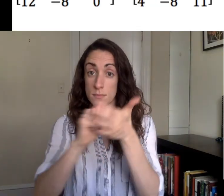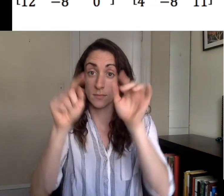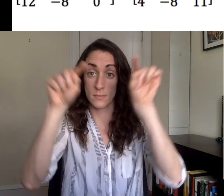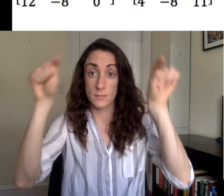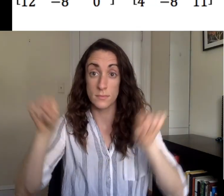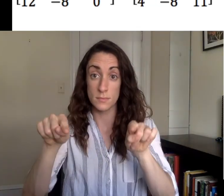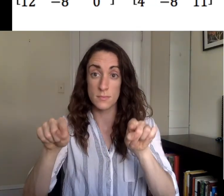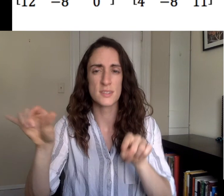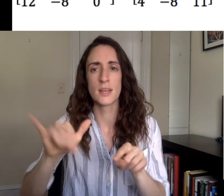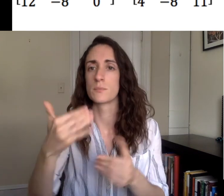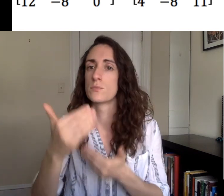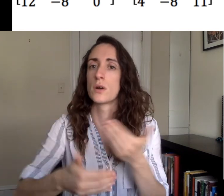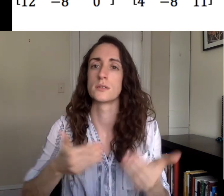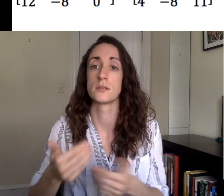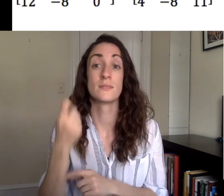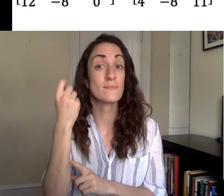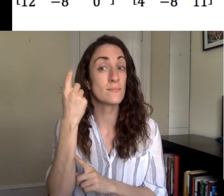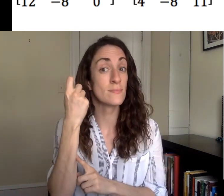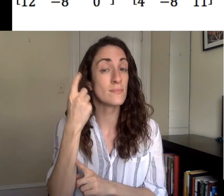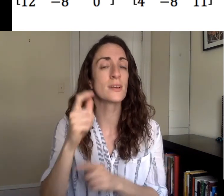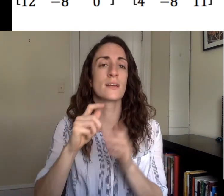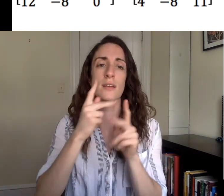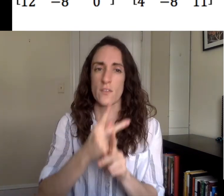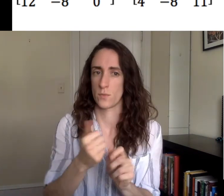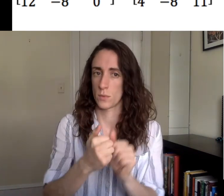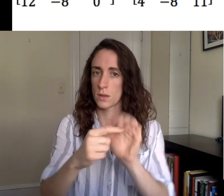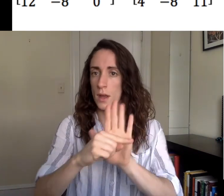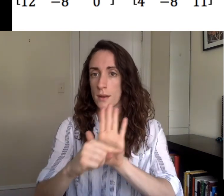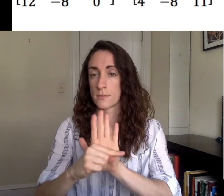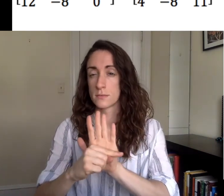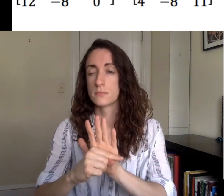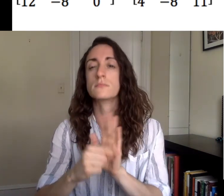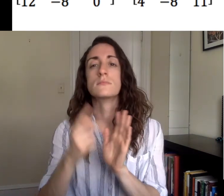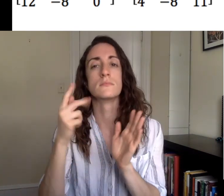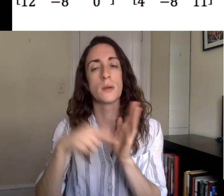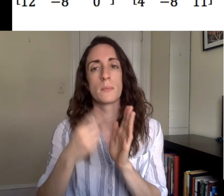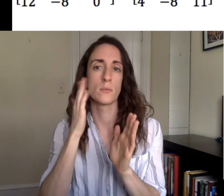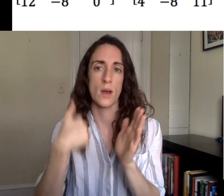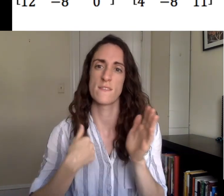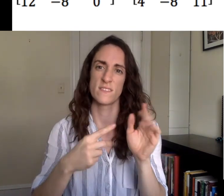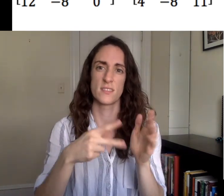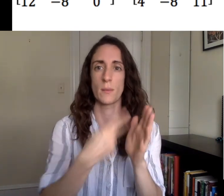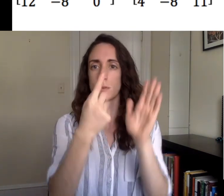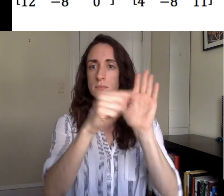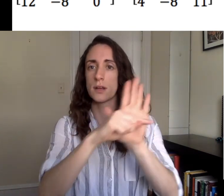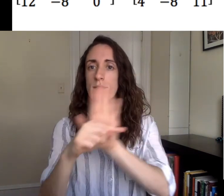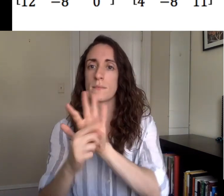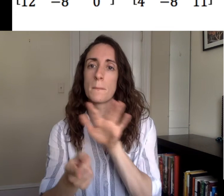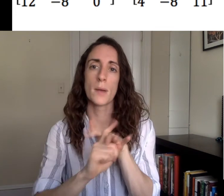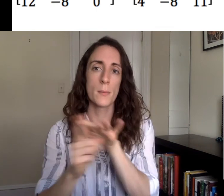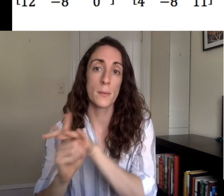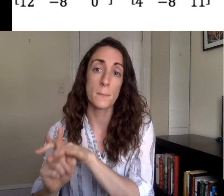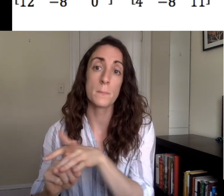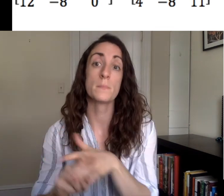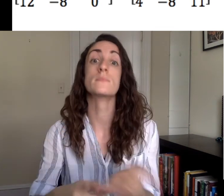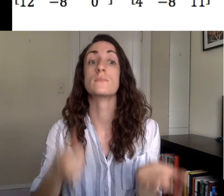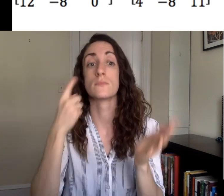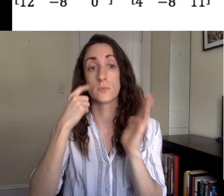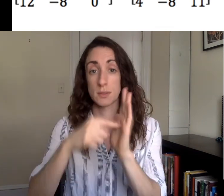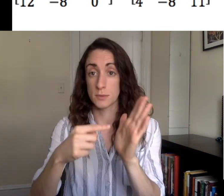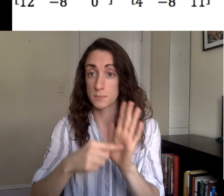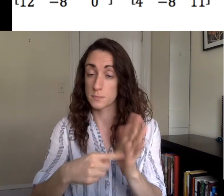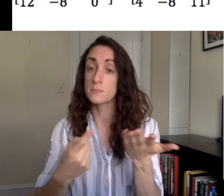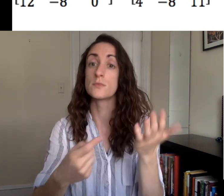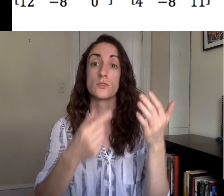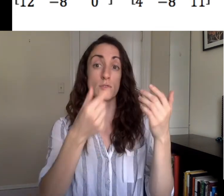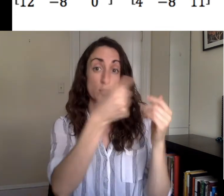Subtracting matrices works just the same way. Keep an eye out for possible double negatives popping up and just be careful with those. So in this